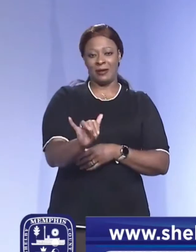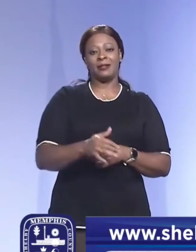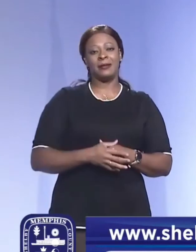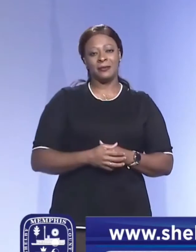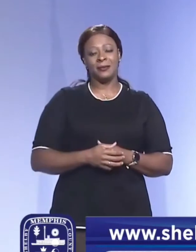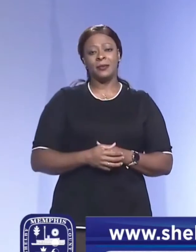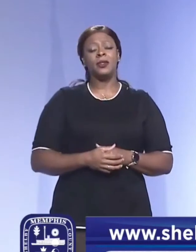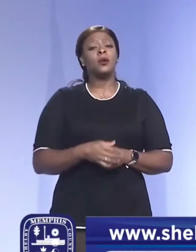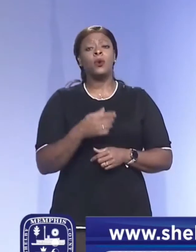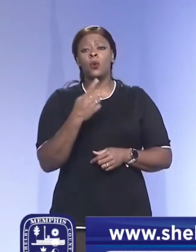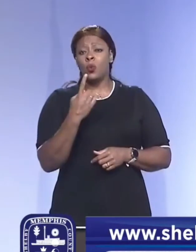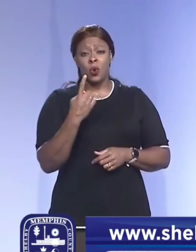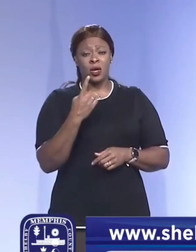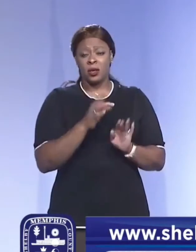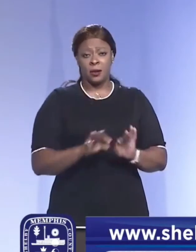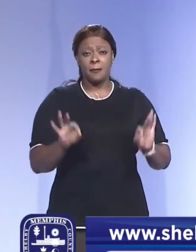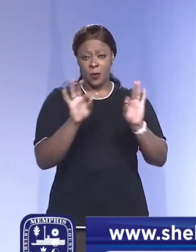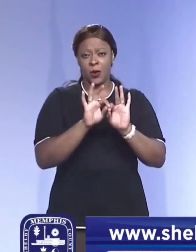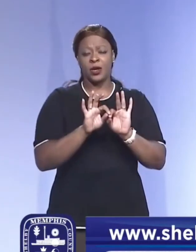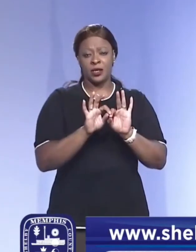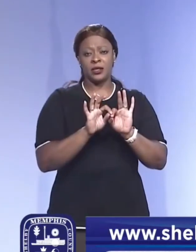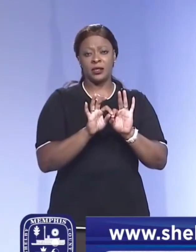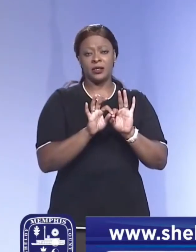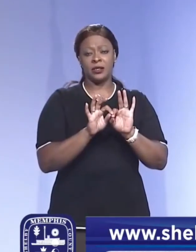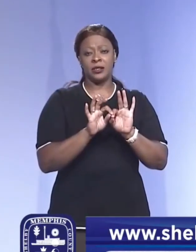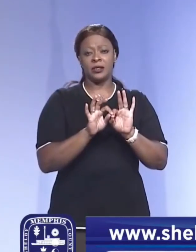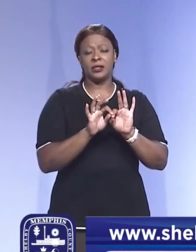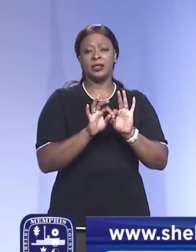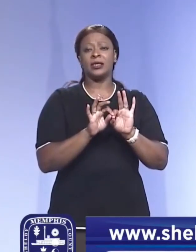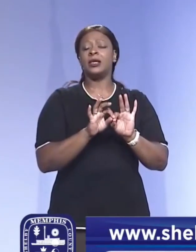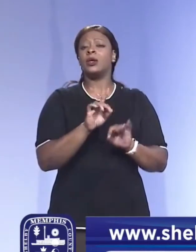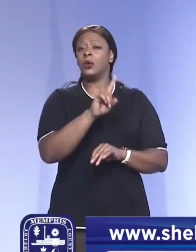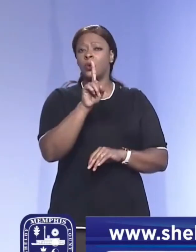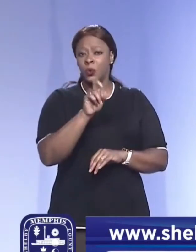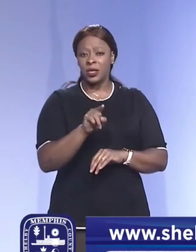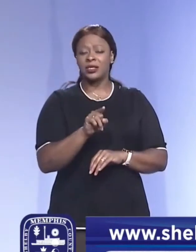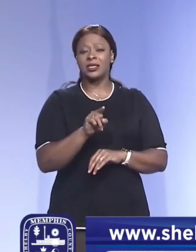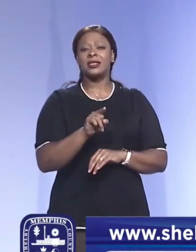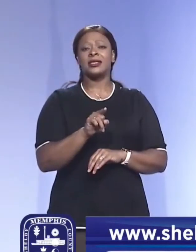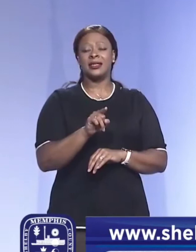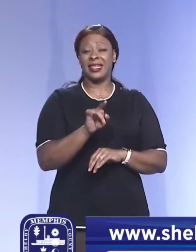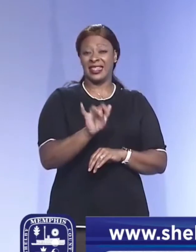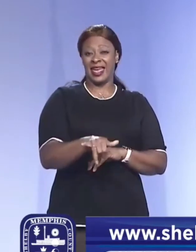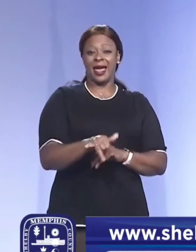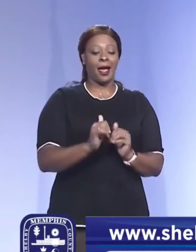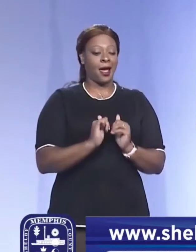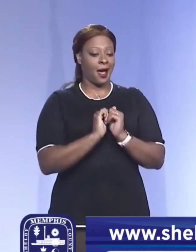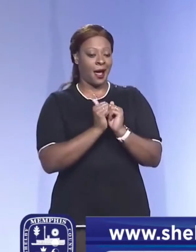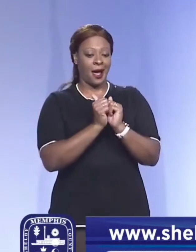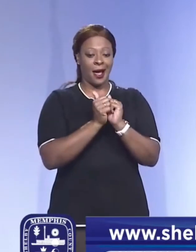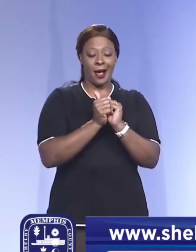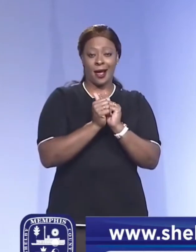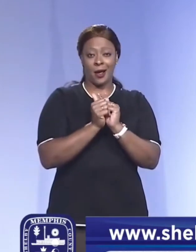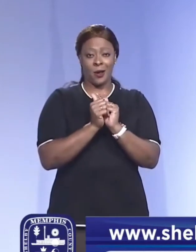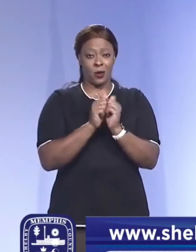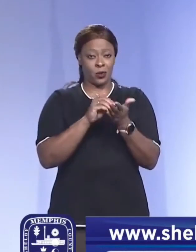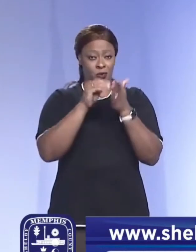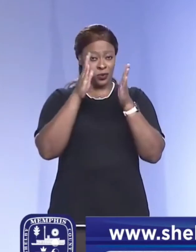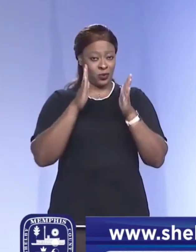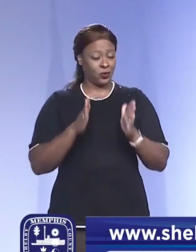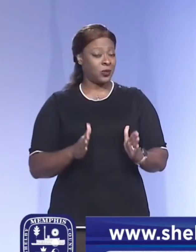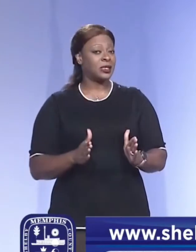So one of the fundamental questions, it would be, how are the students